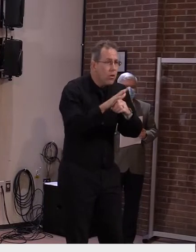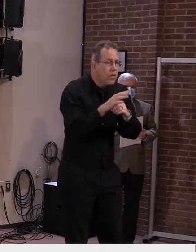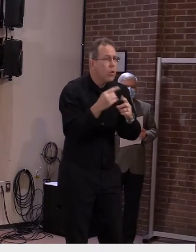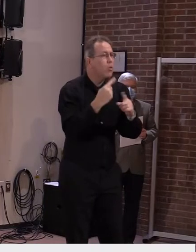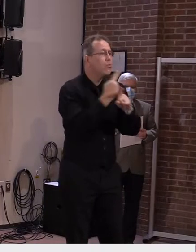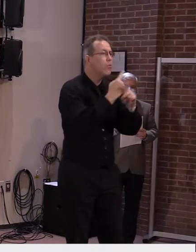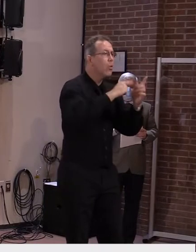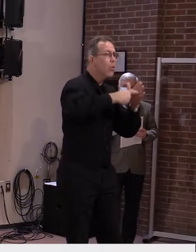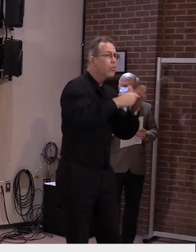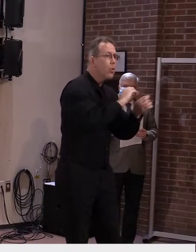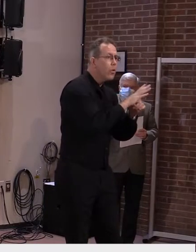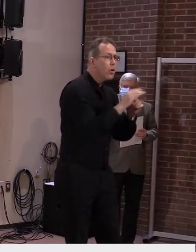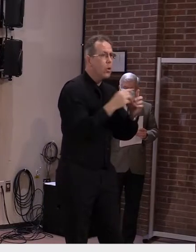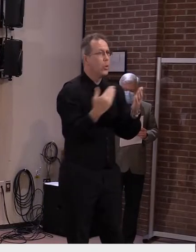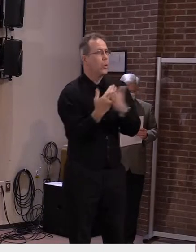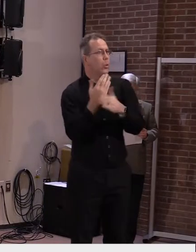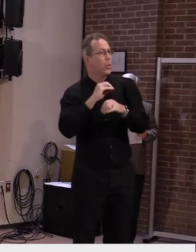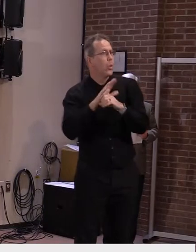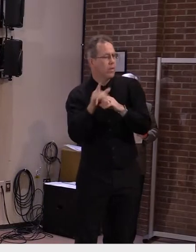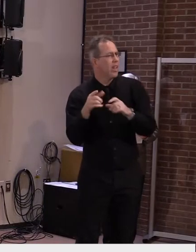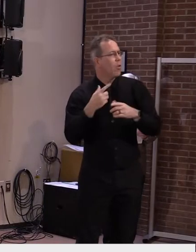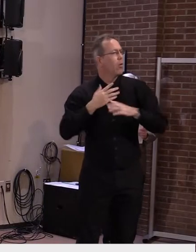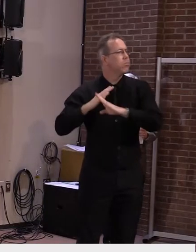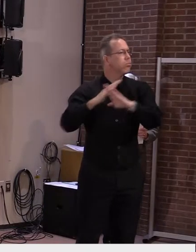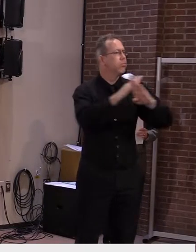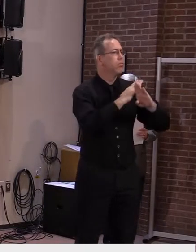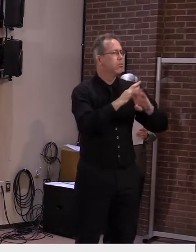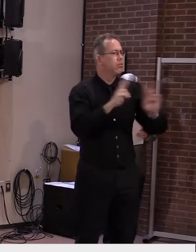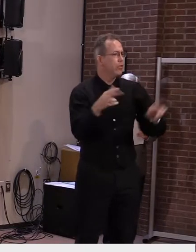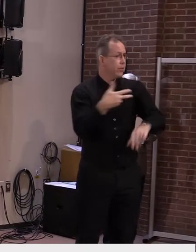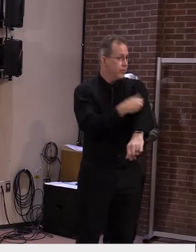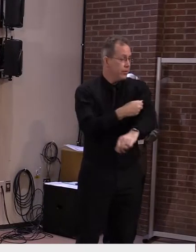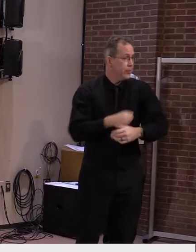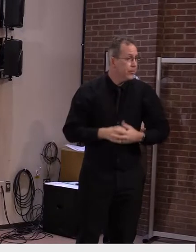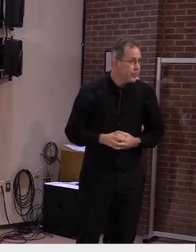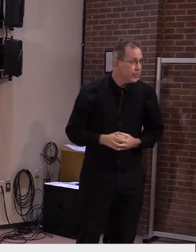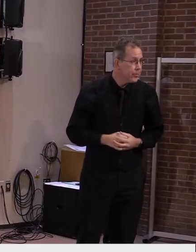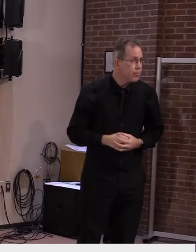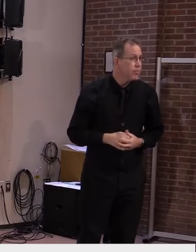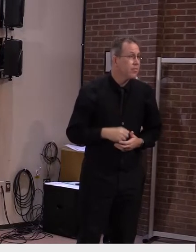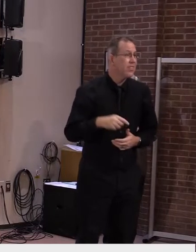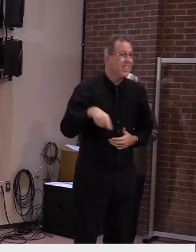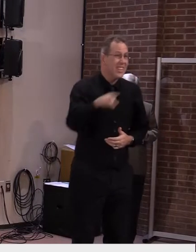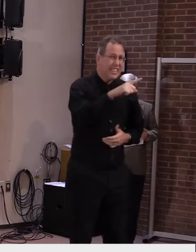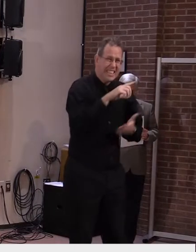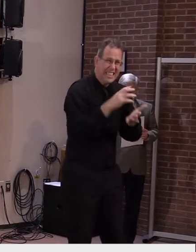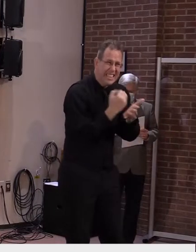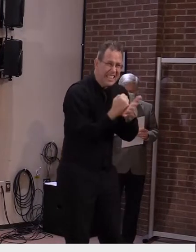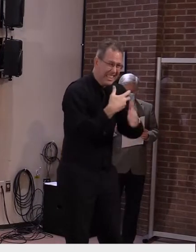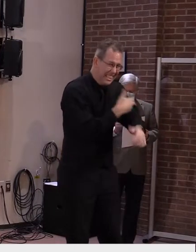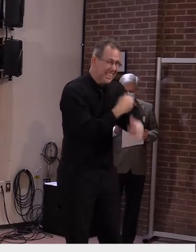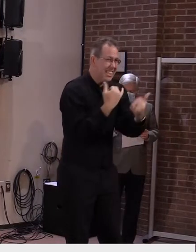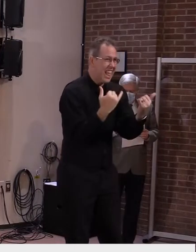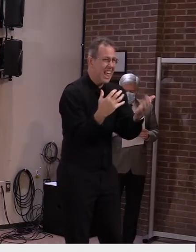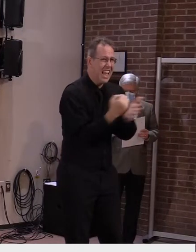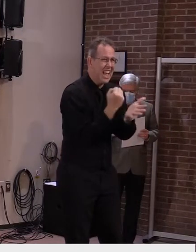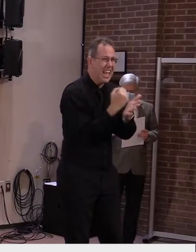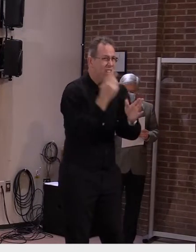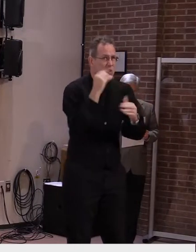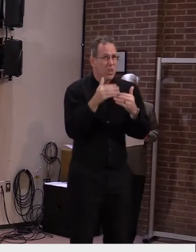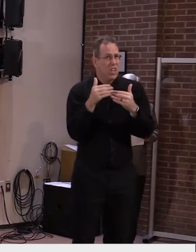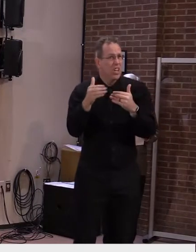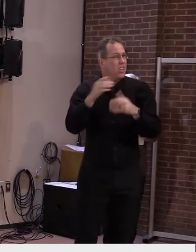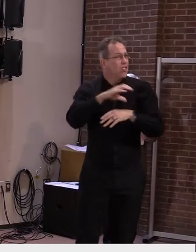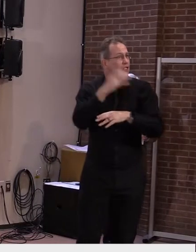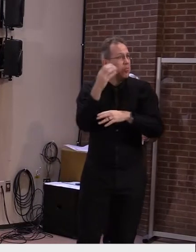optimum protection, amount of protection before Christmas and the New Year. Vermont now leads the nation in